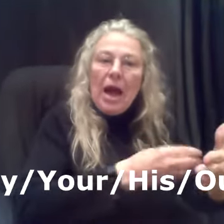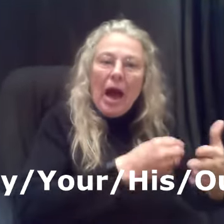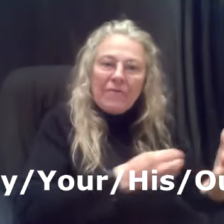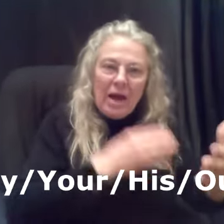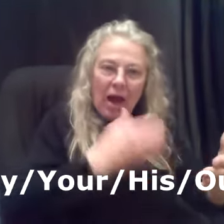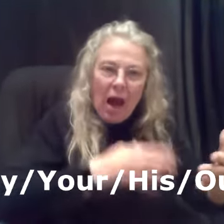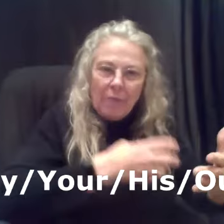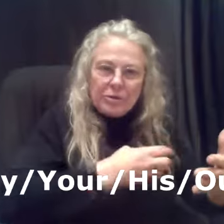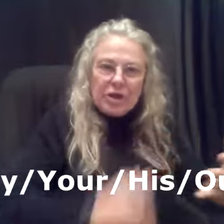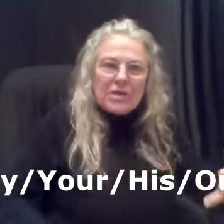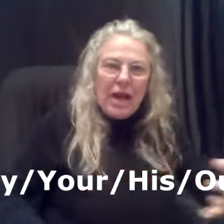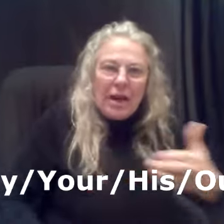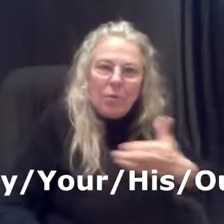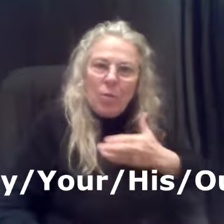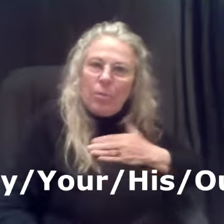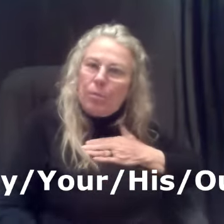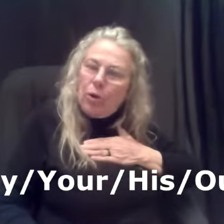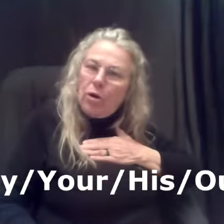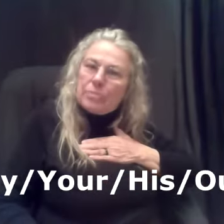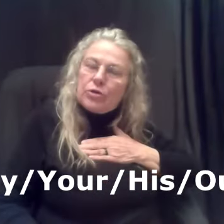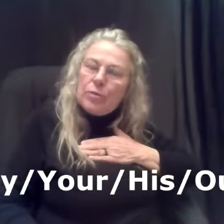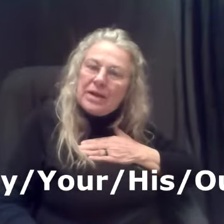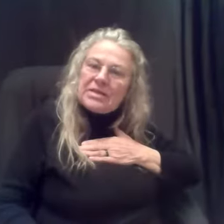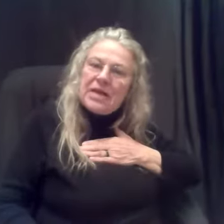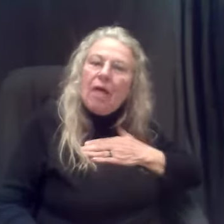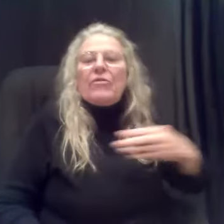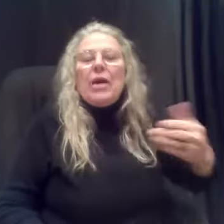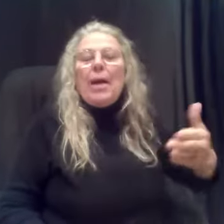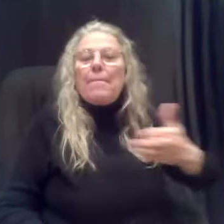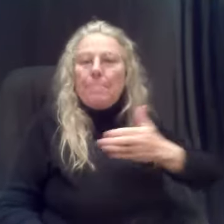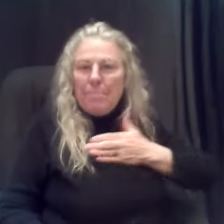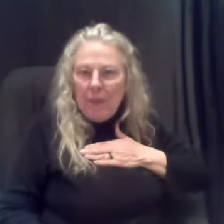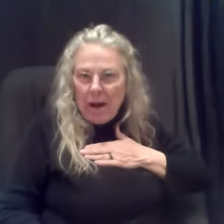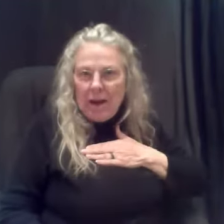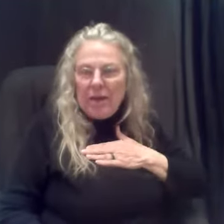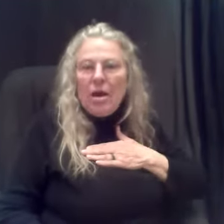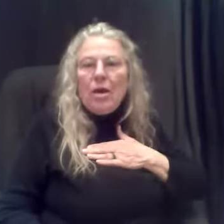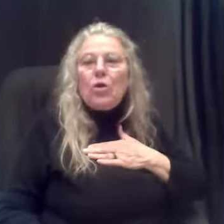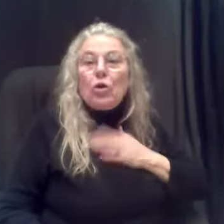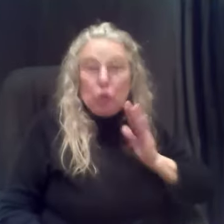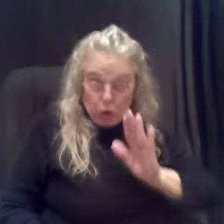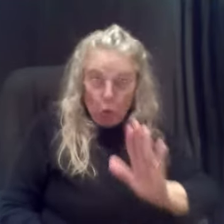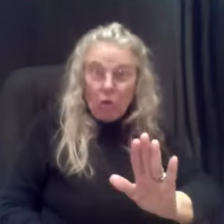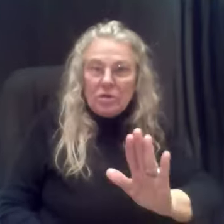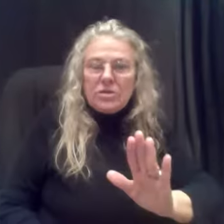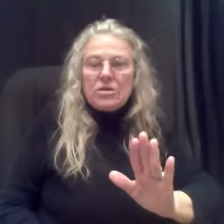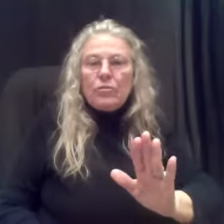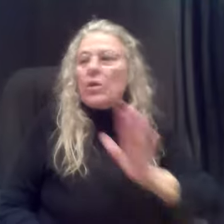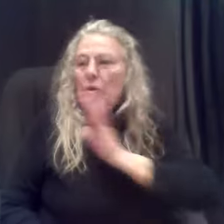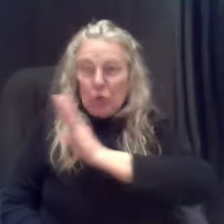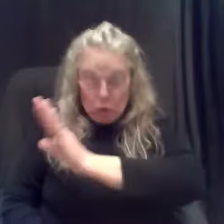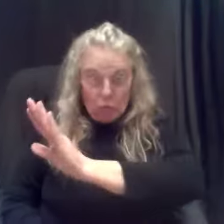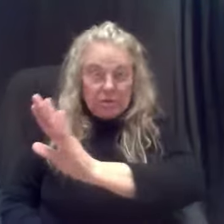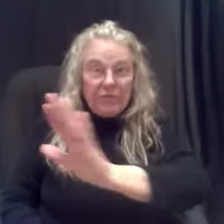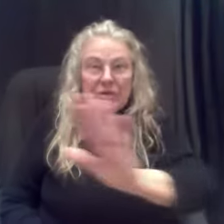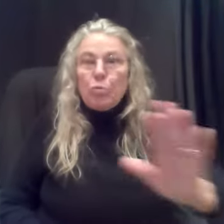got objects and I'm going to pull them to myself. My. Yours, yours if it's